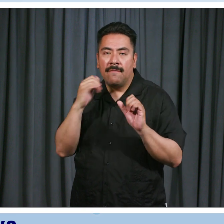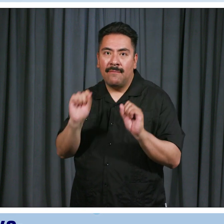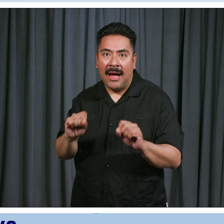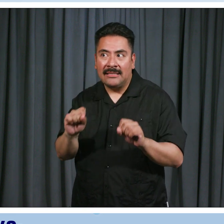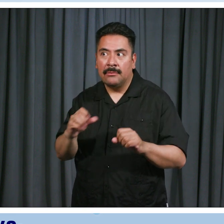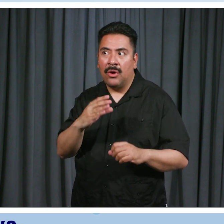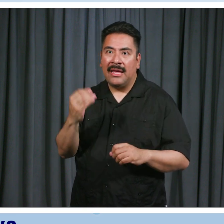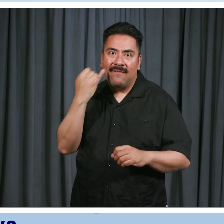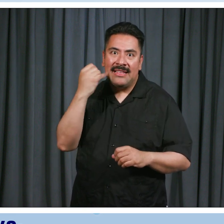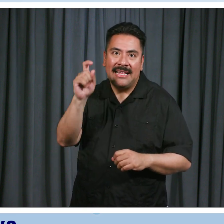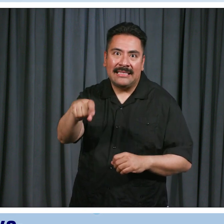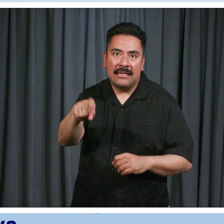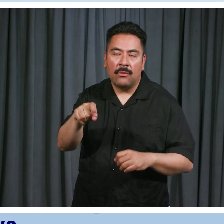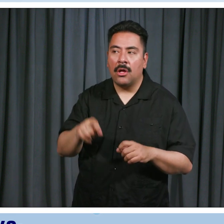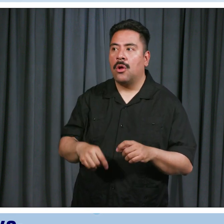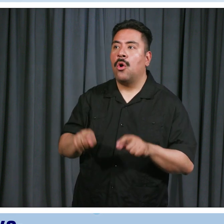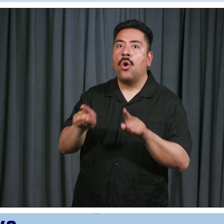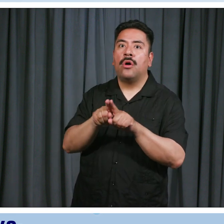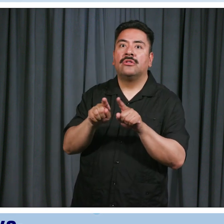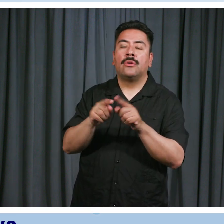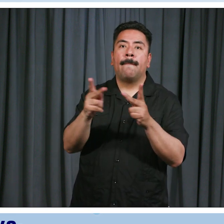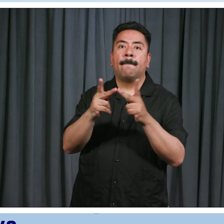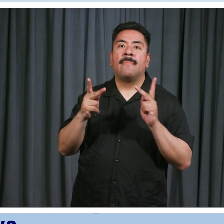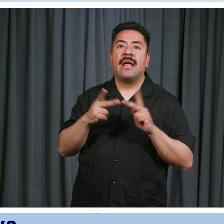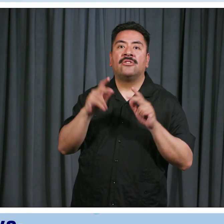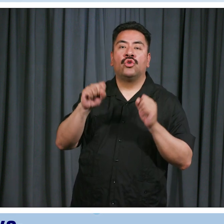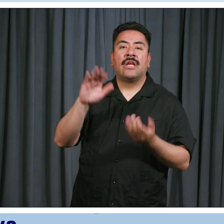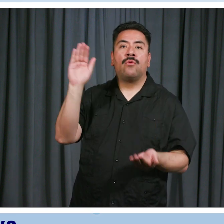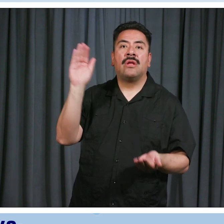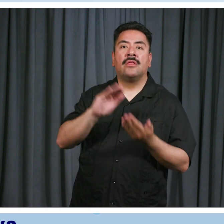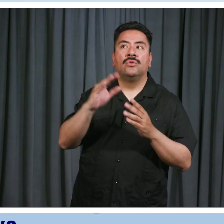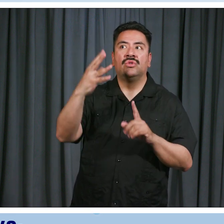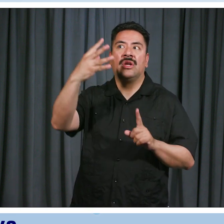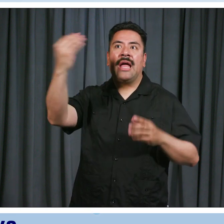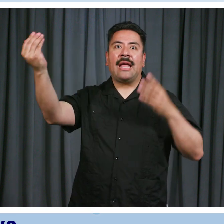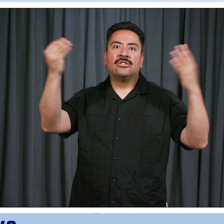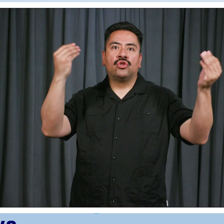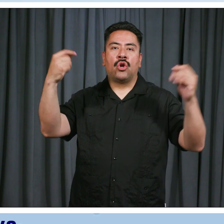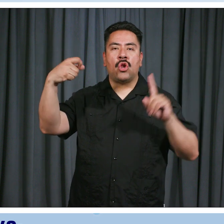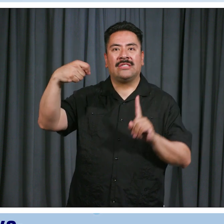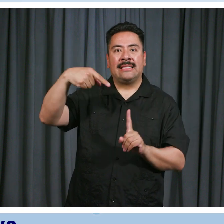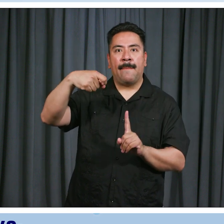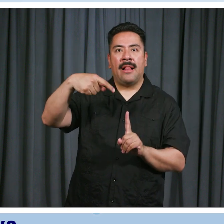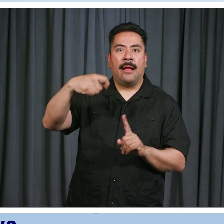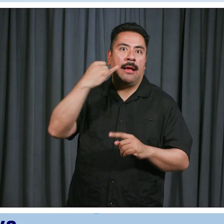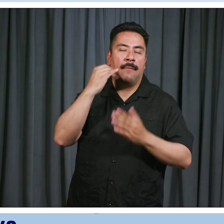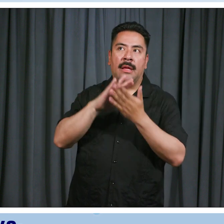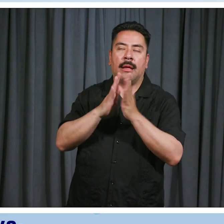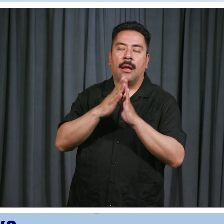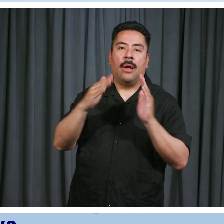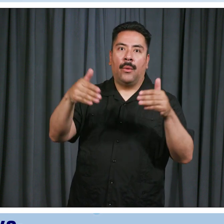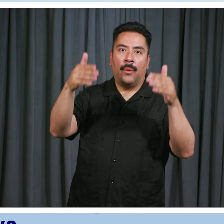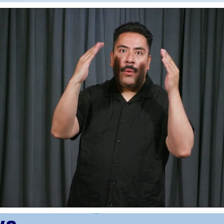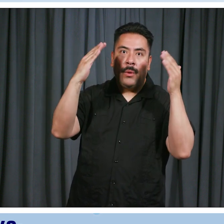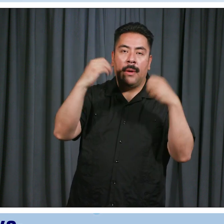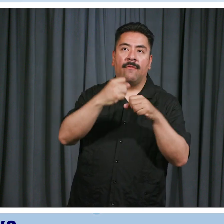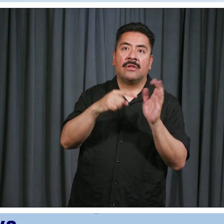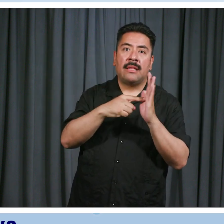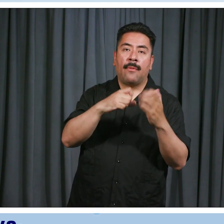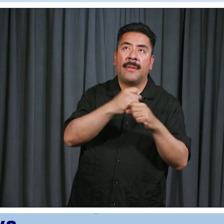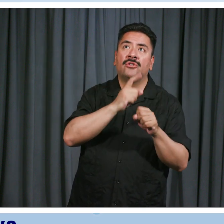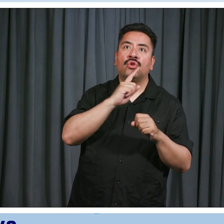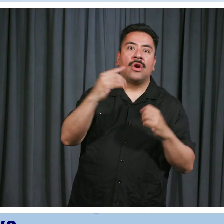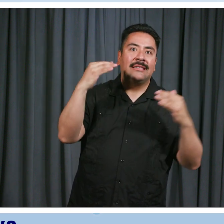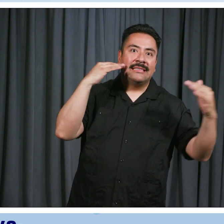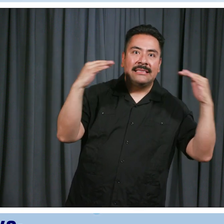and also places in which you can reduce maybe external stimuli if that becomes triggering for you. So making sure that sound is thought about in